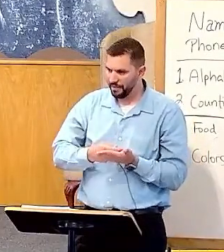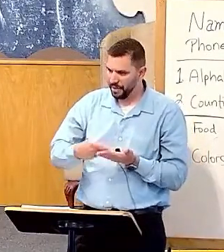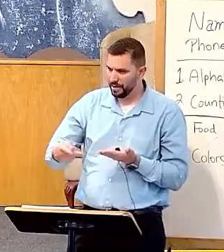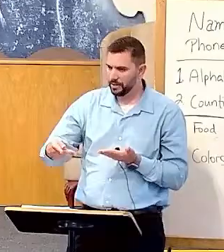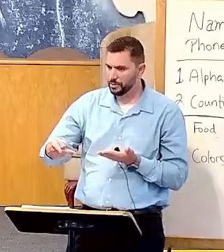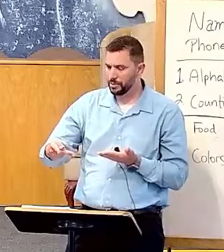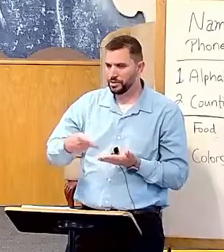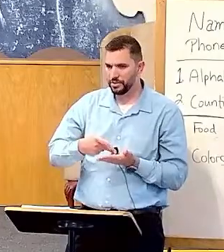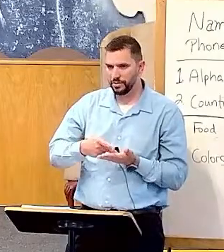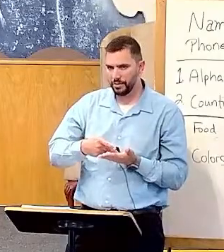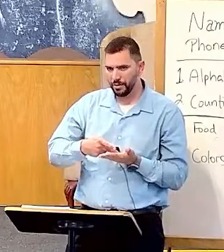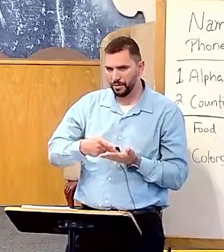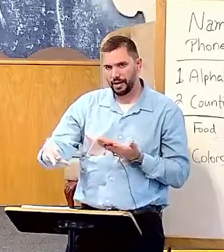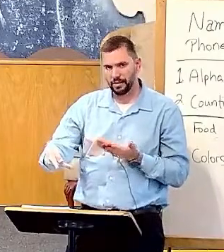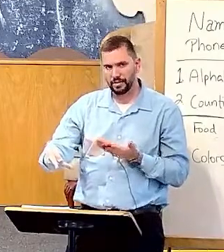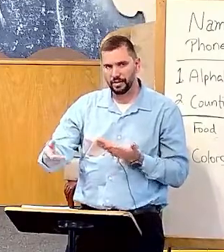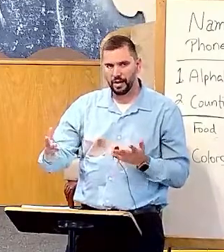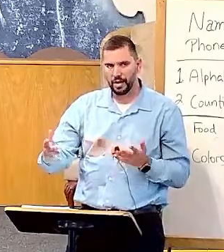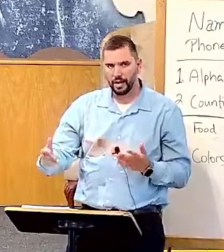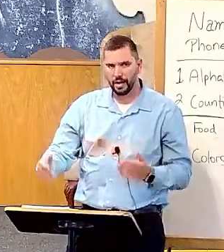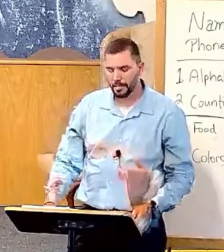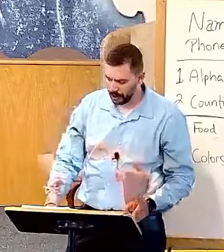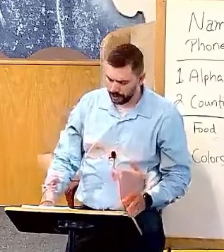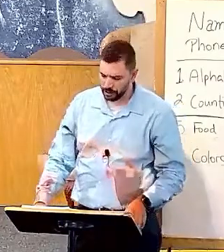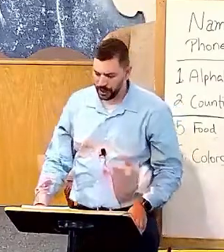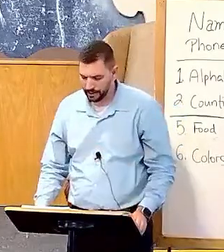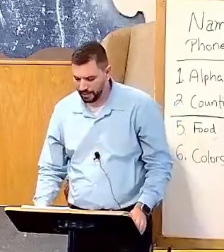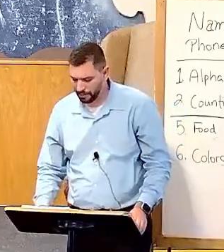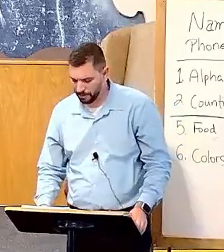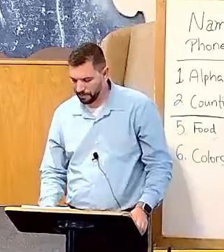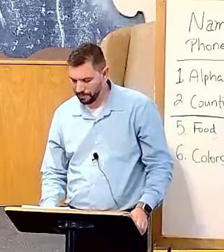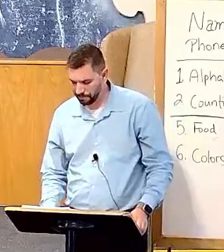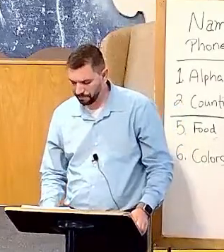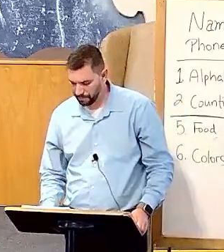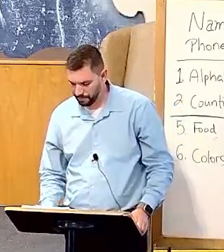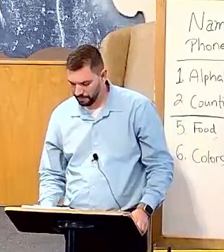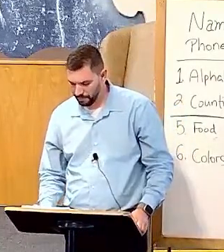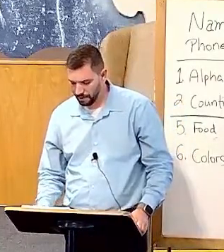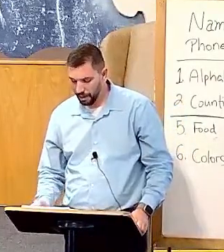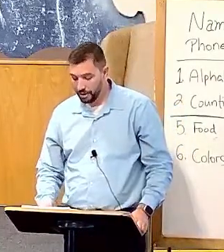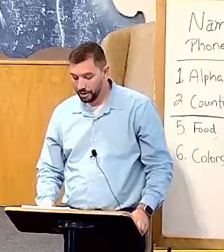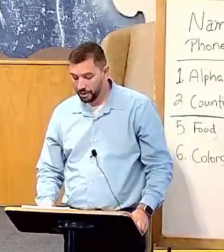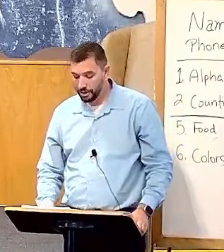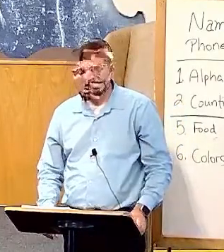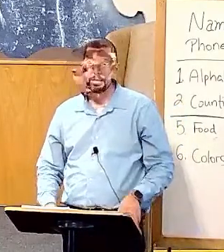fail is when you failed. But I'll double check on that one. To break